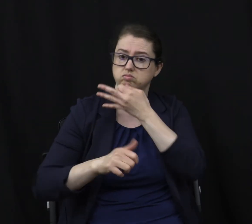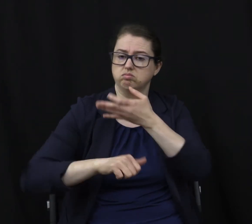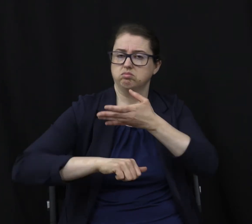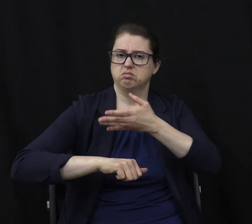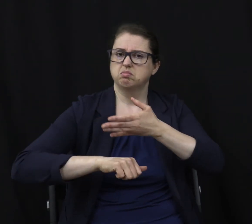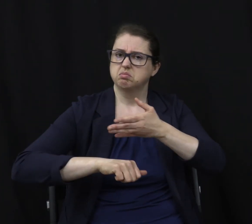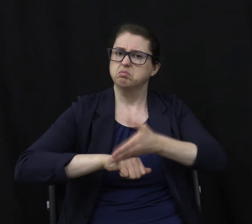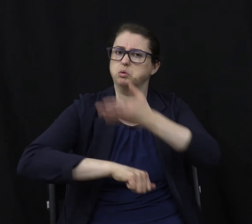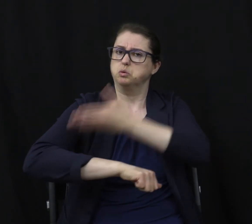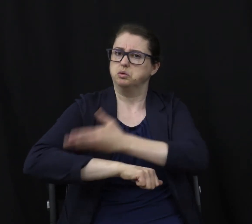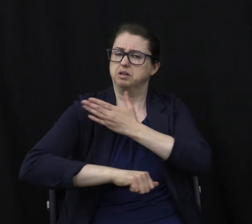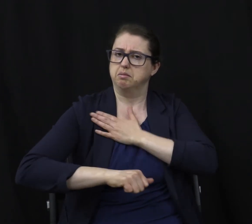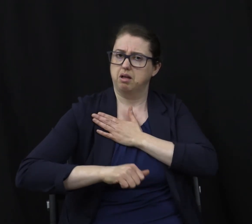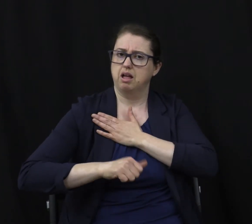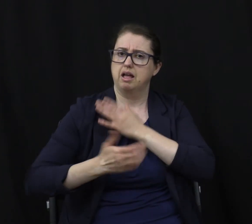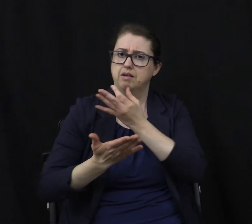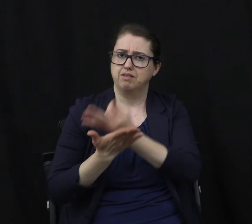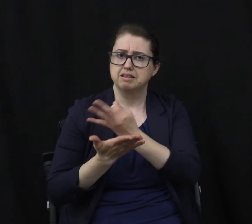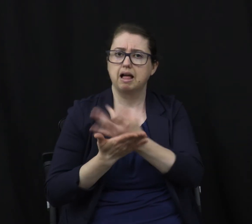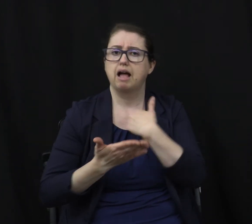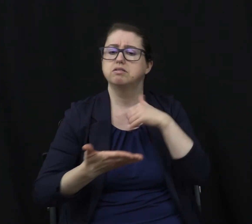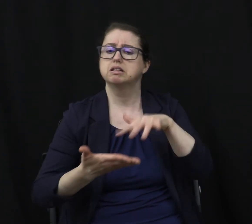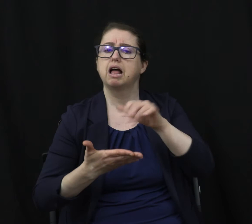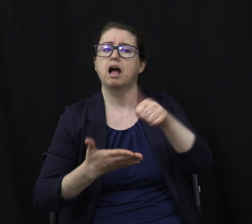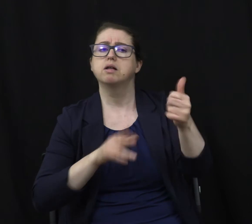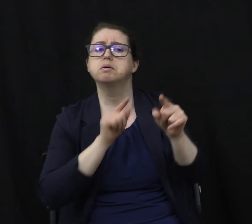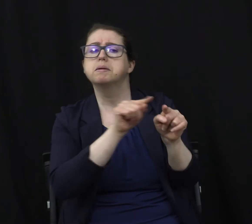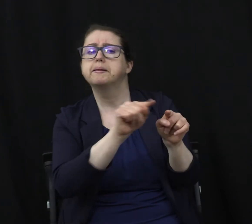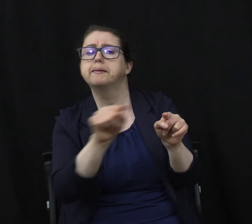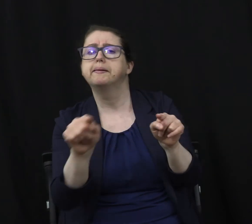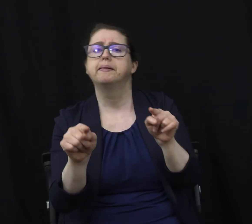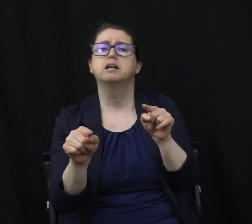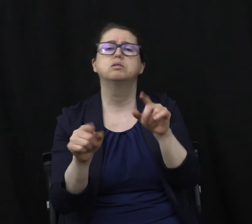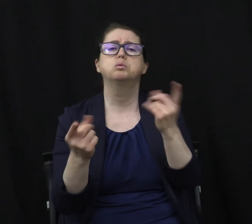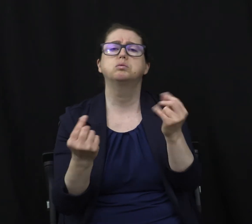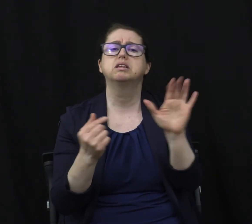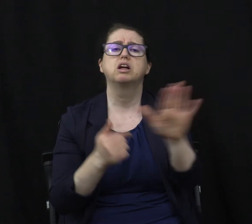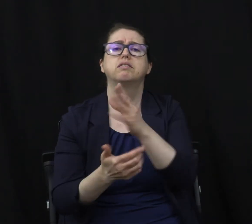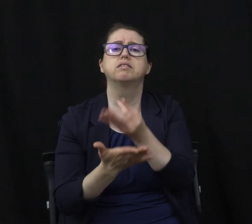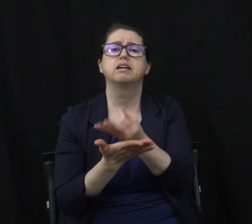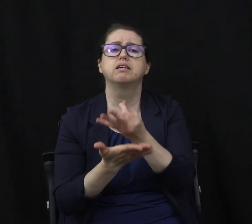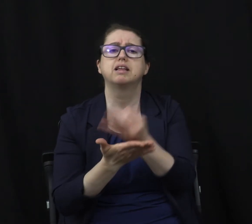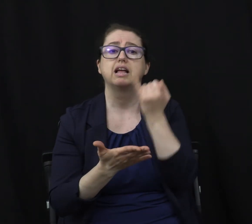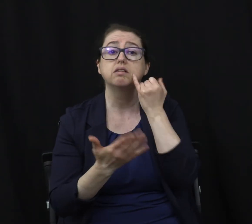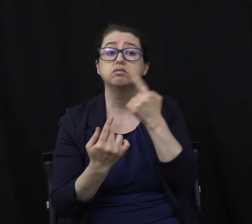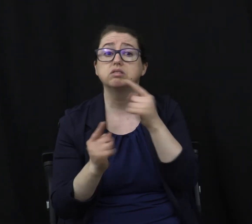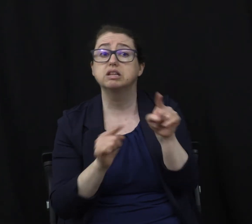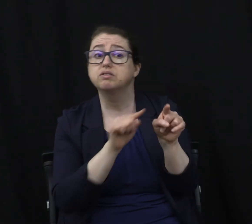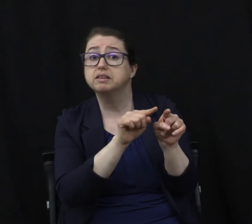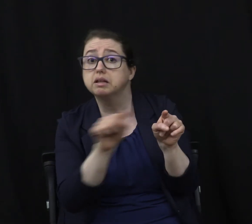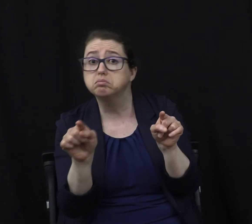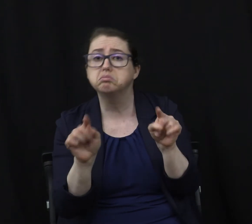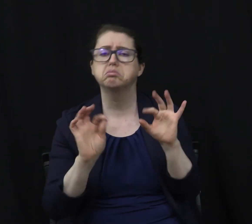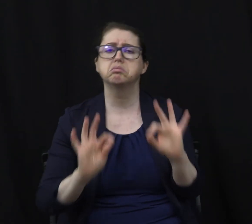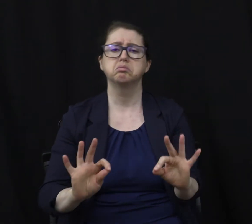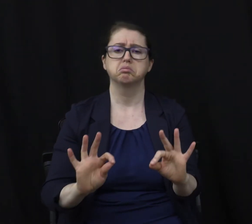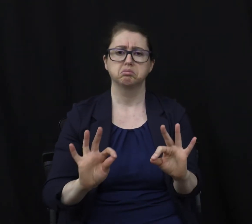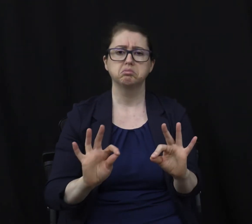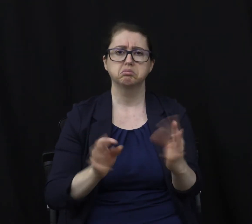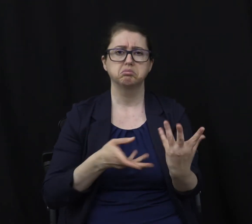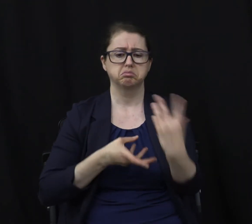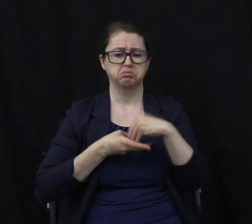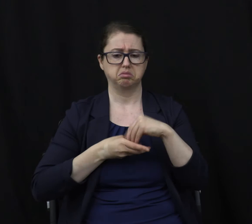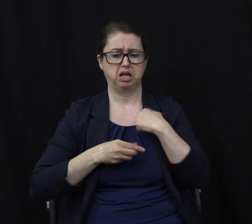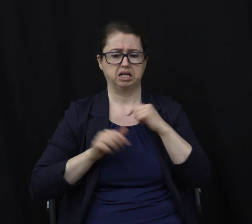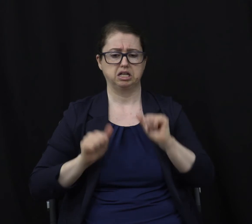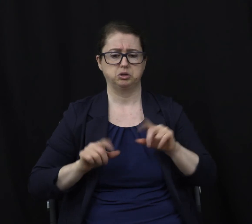their finances. And you assume that if they're doing it and it works for them, then if you do it, it should also